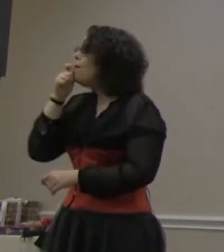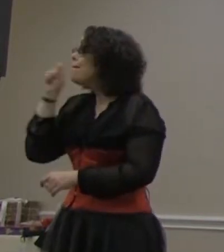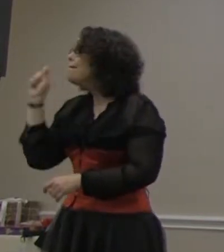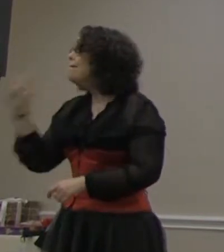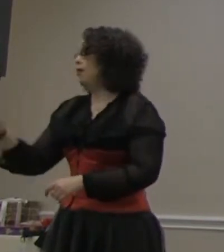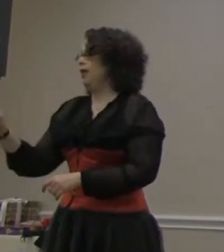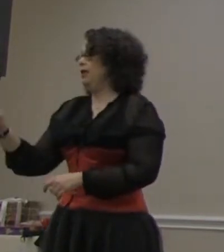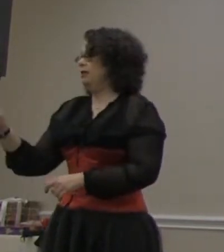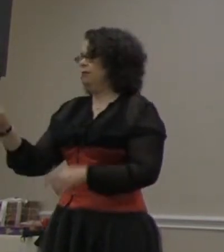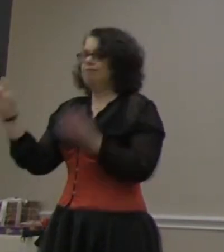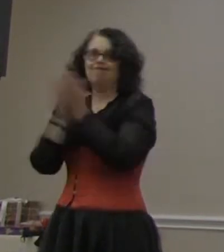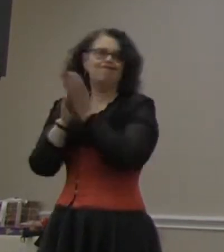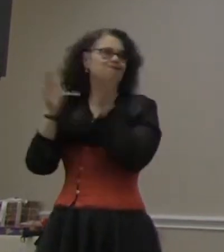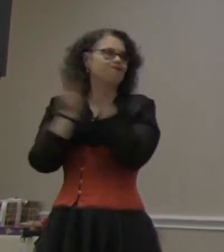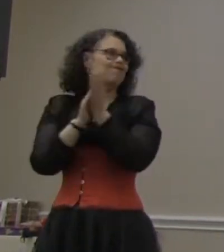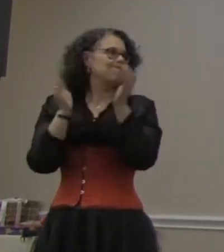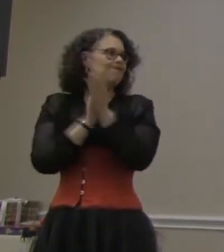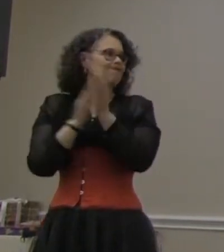period.